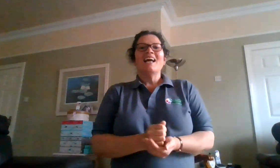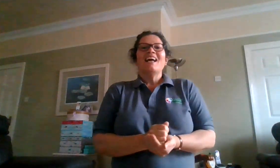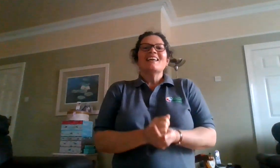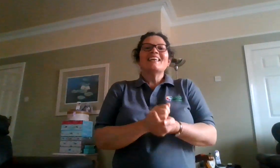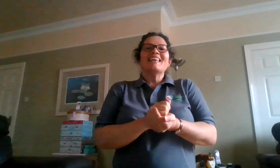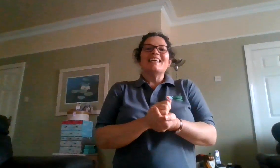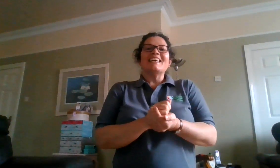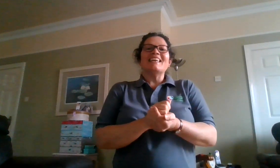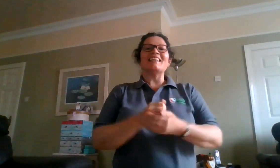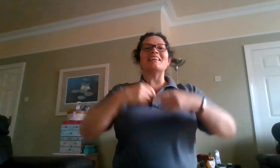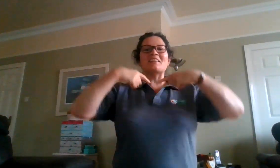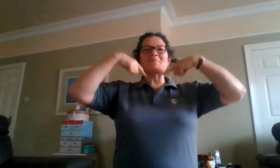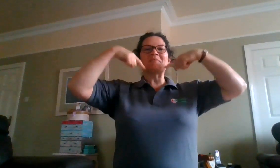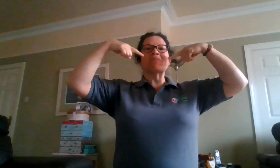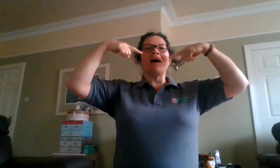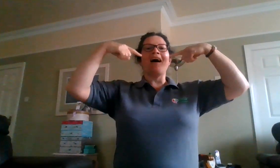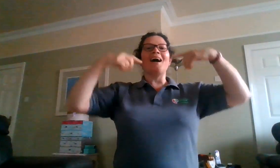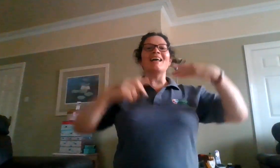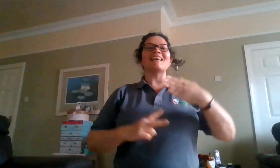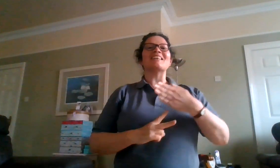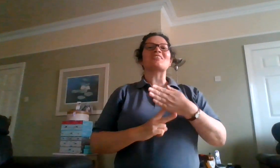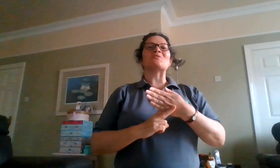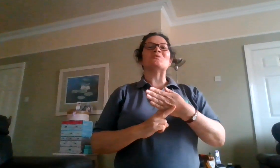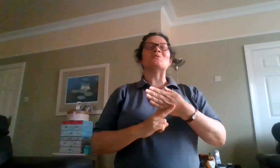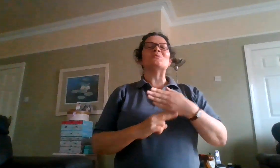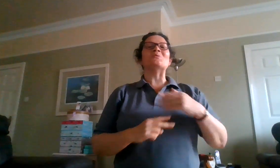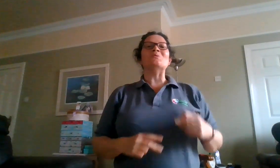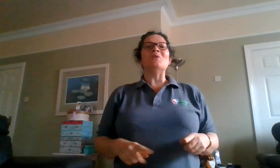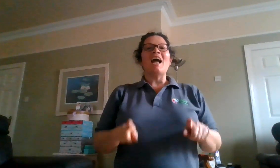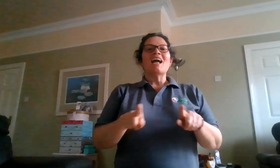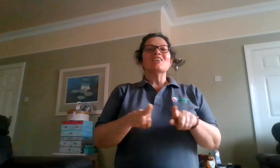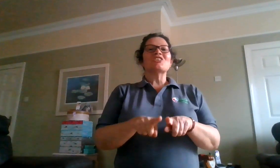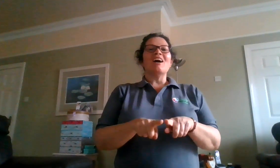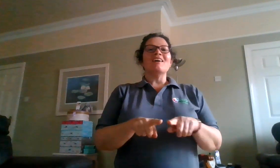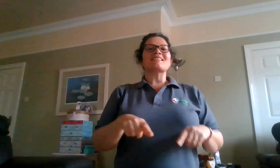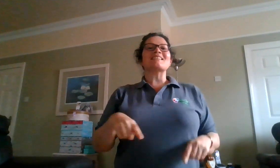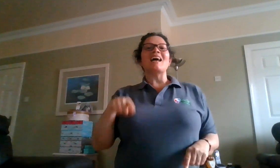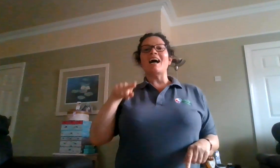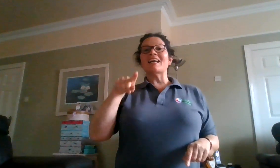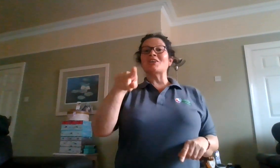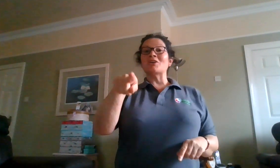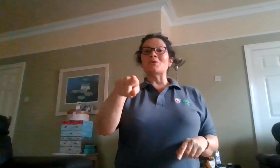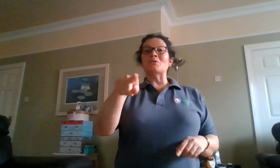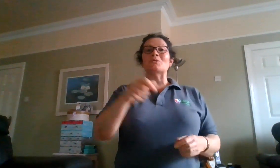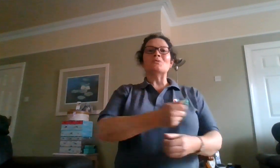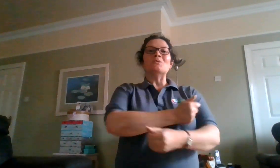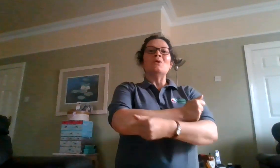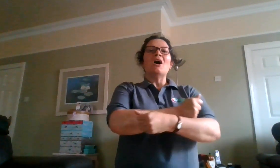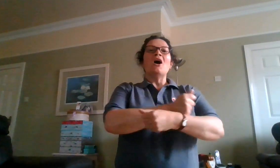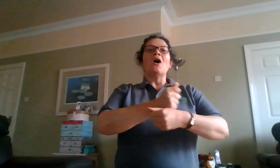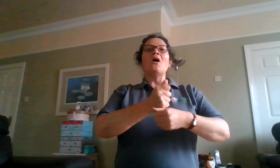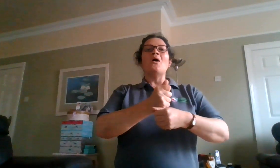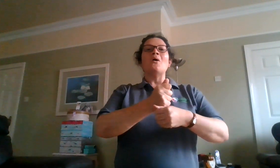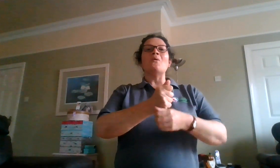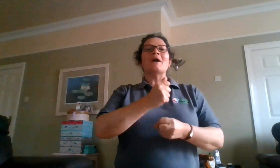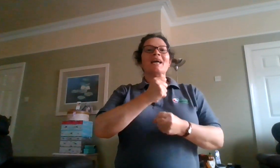Keep smiling through, just like you always